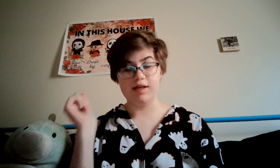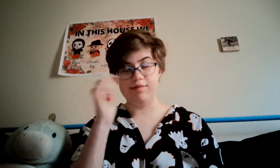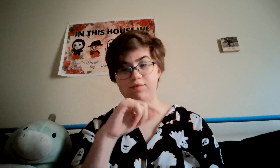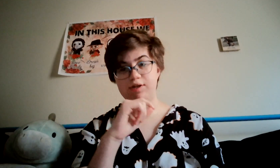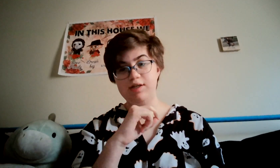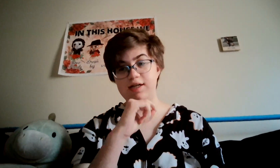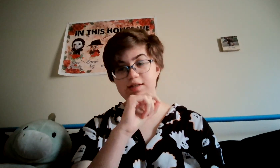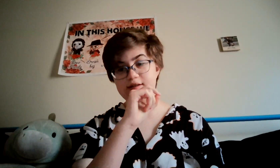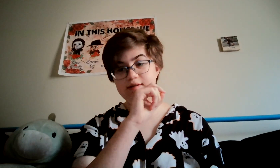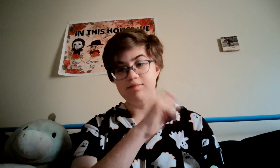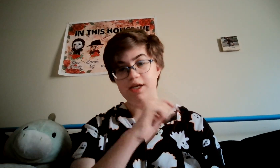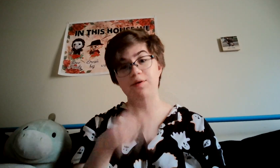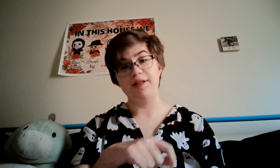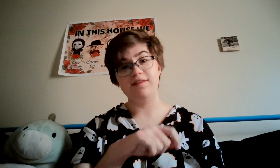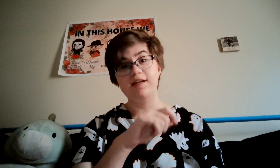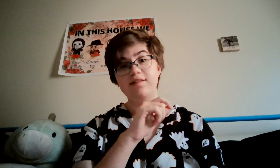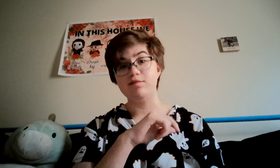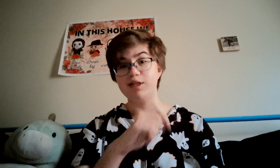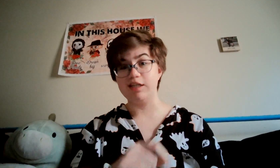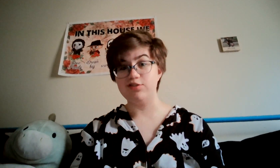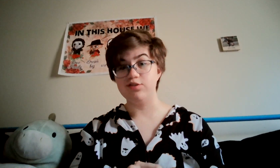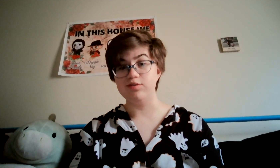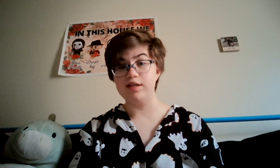I'm going to class Monday, Wednesday instead of Monday, Tuesday.